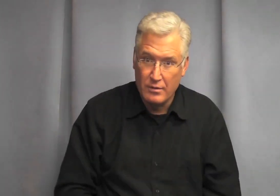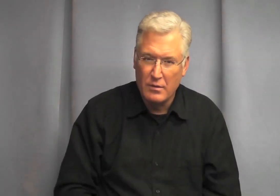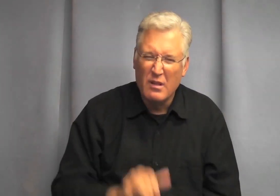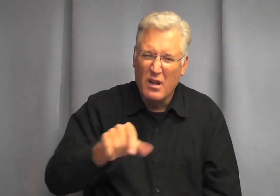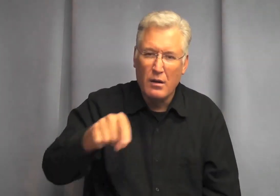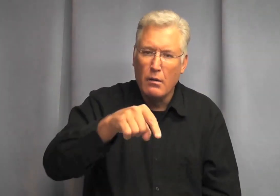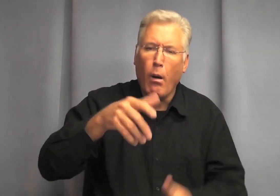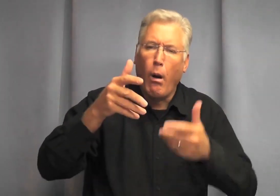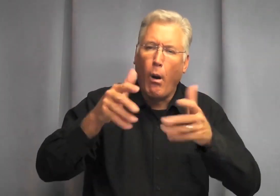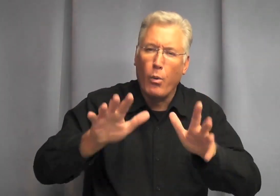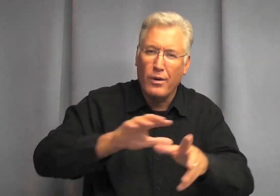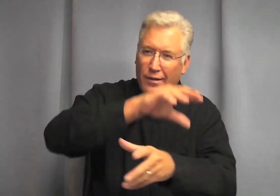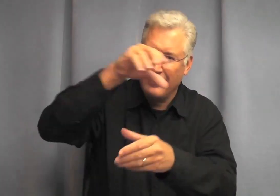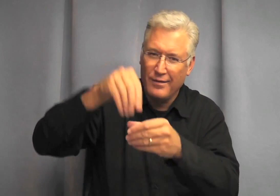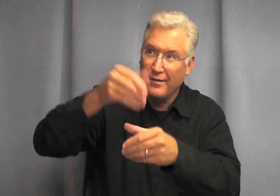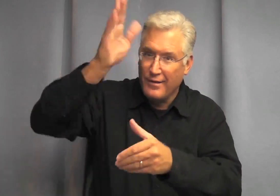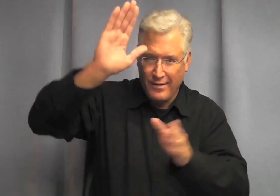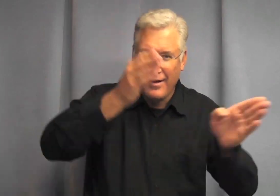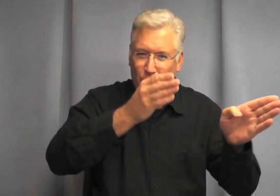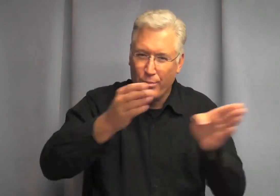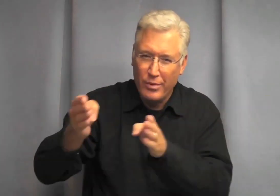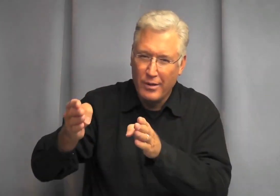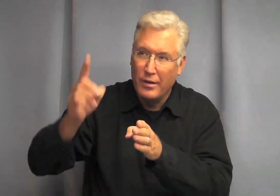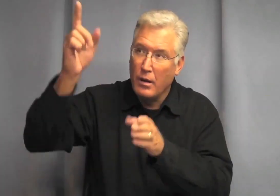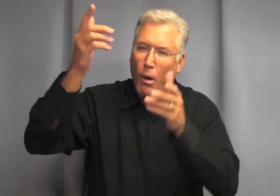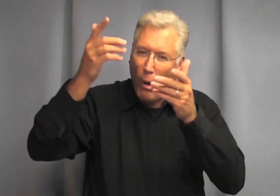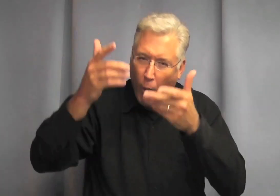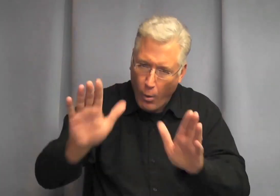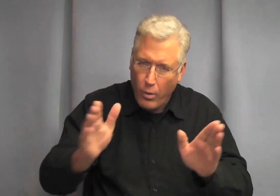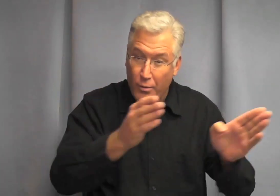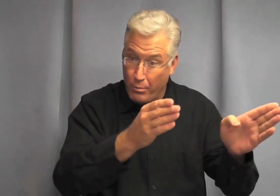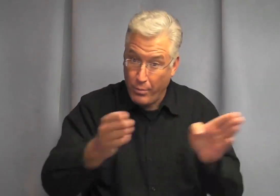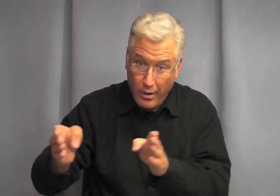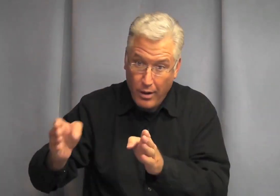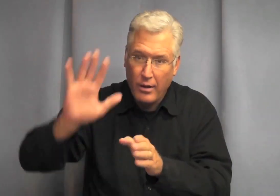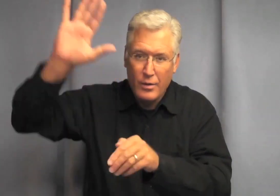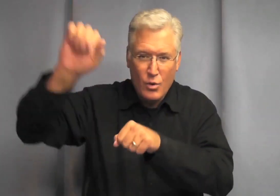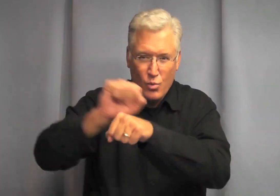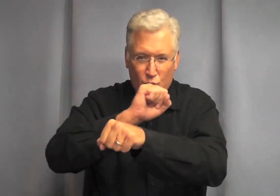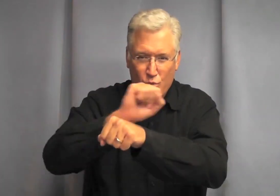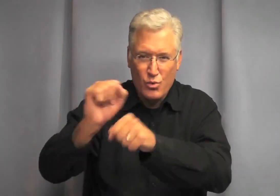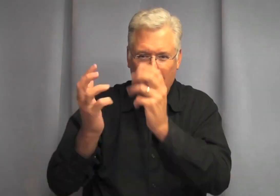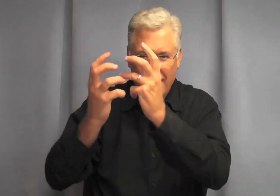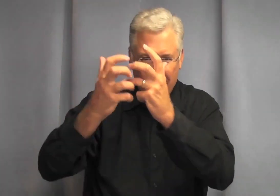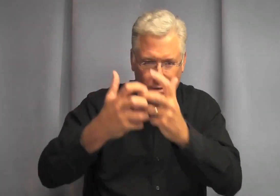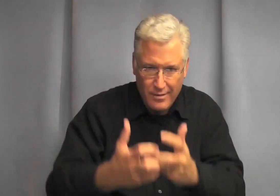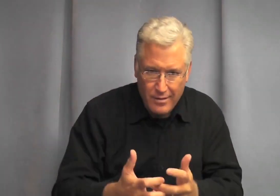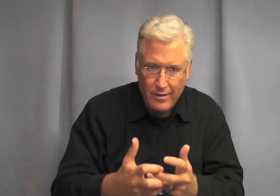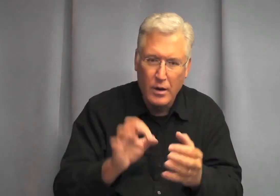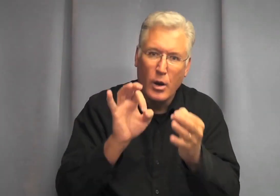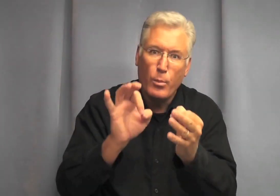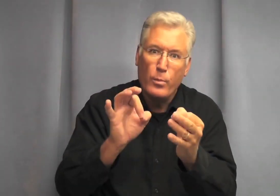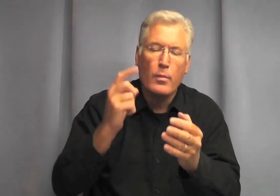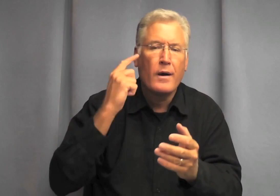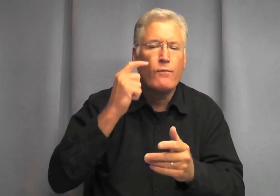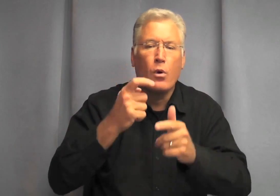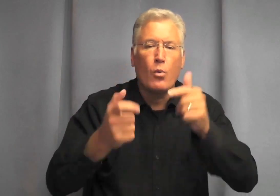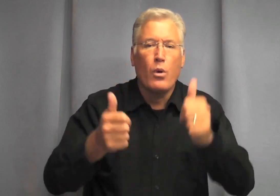knew working through him that these things had happened through his experience. It was God's plans all along. He works everything